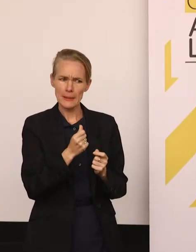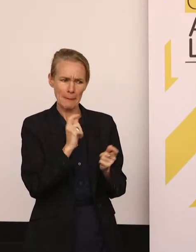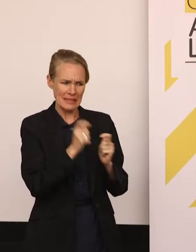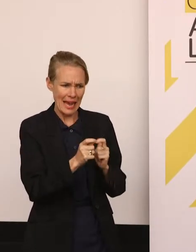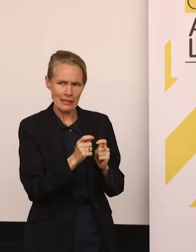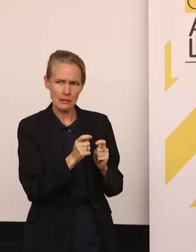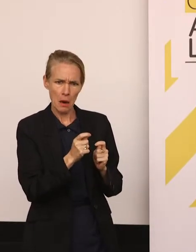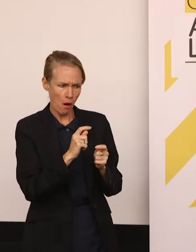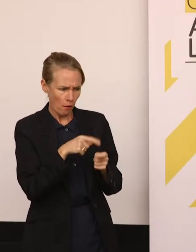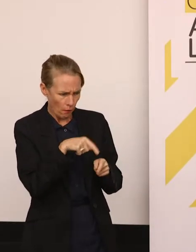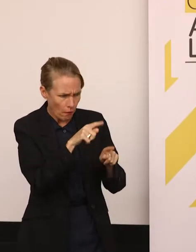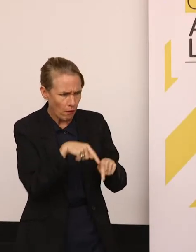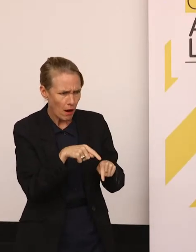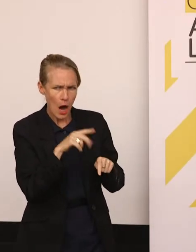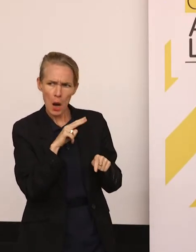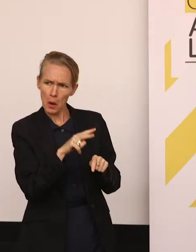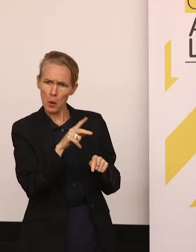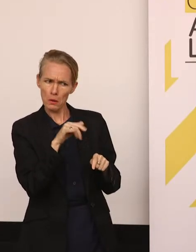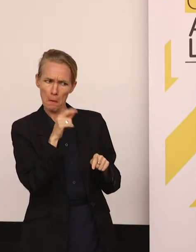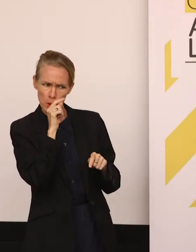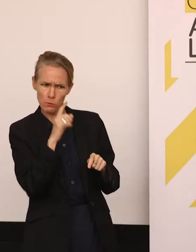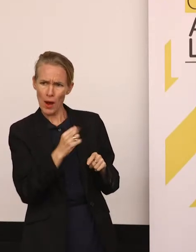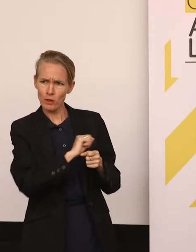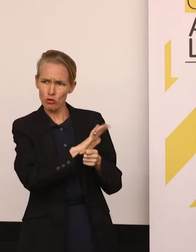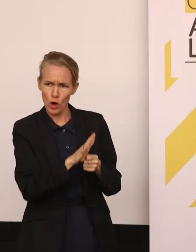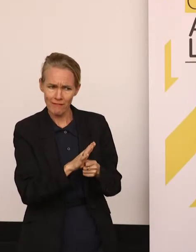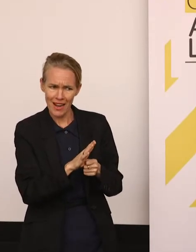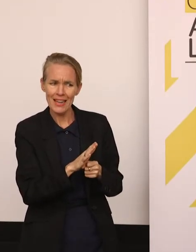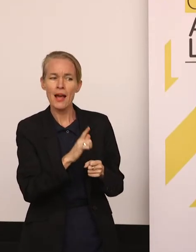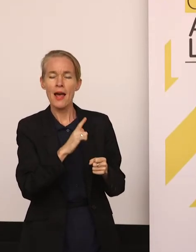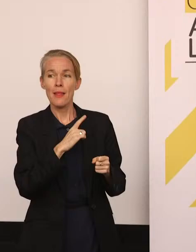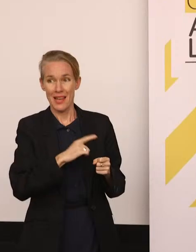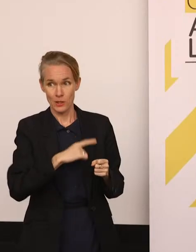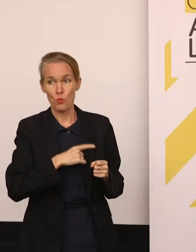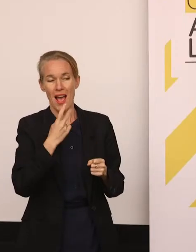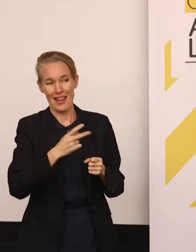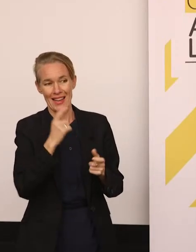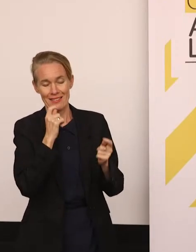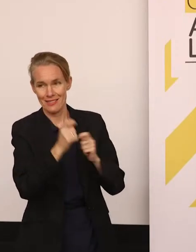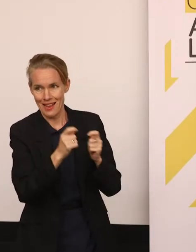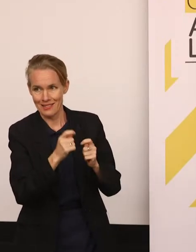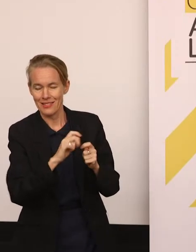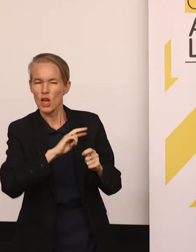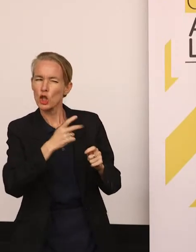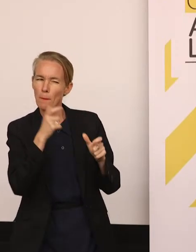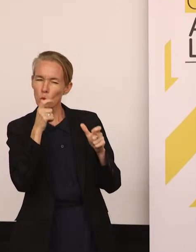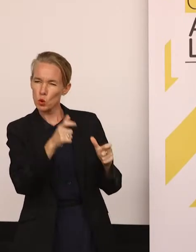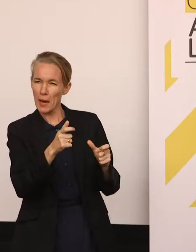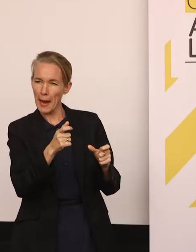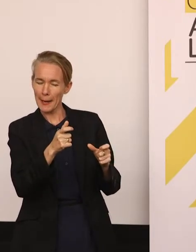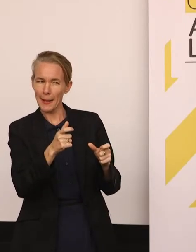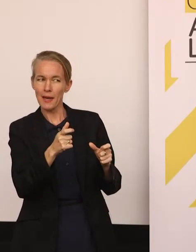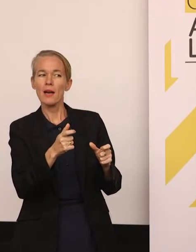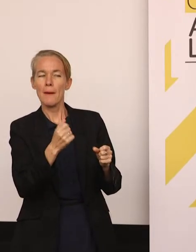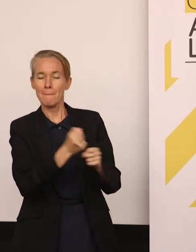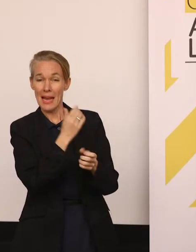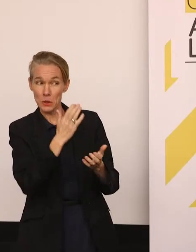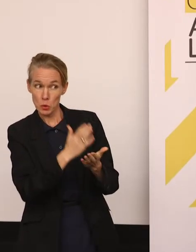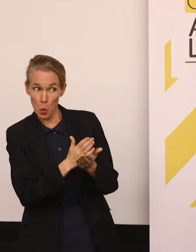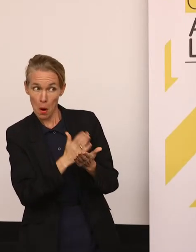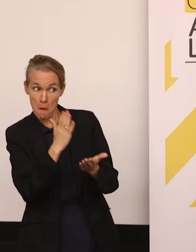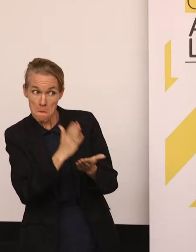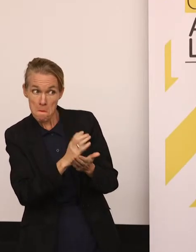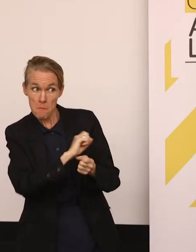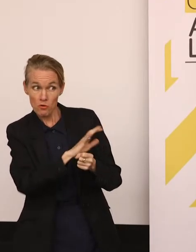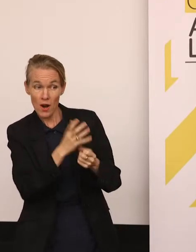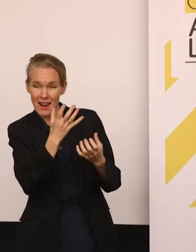months, and that's why positives are all revalidated just to check that they are positives, especially if they're weakly